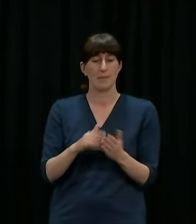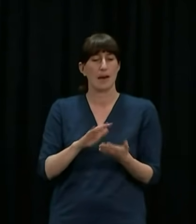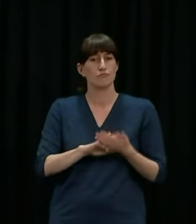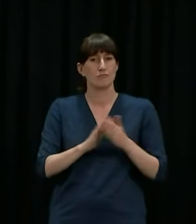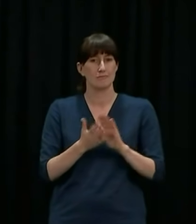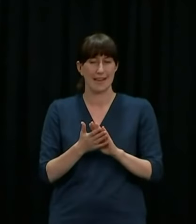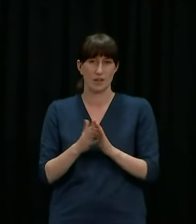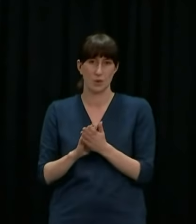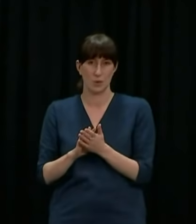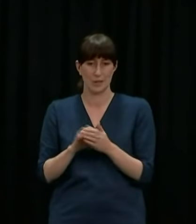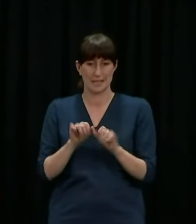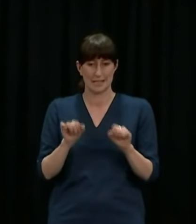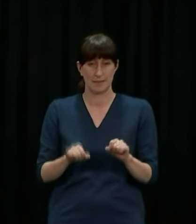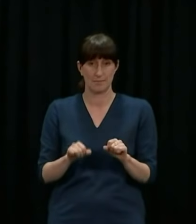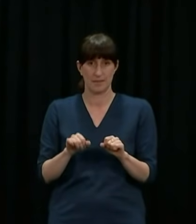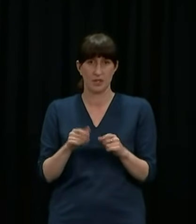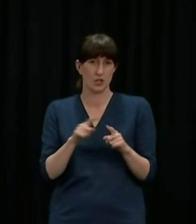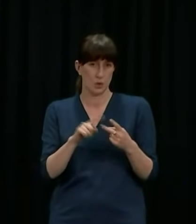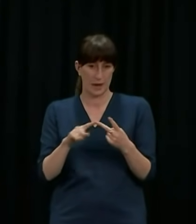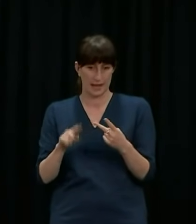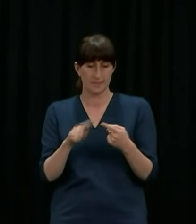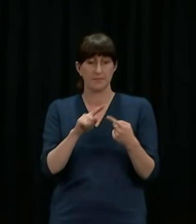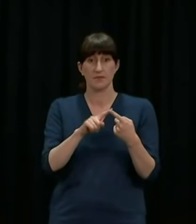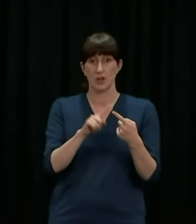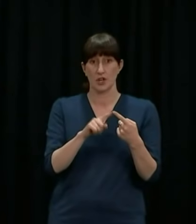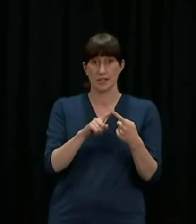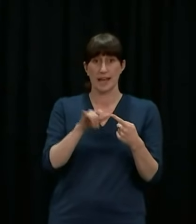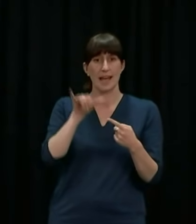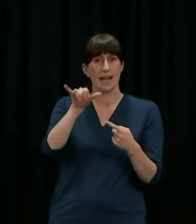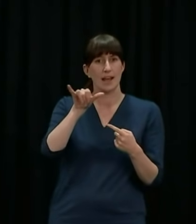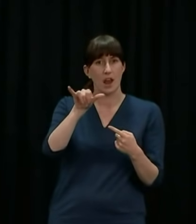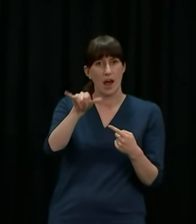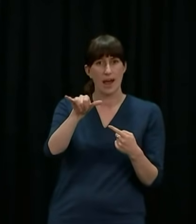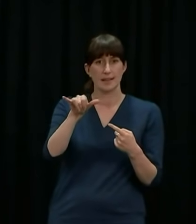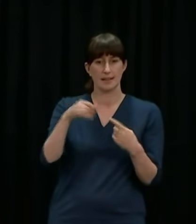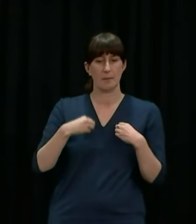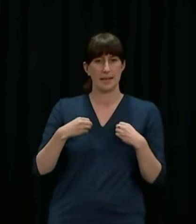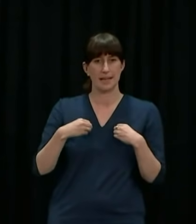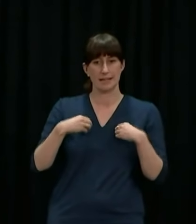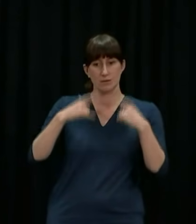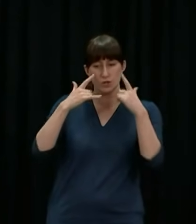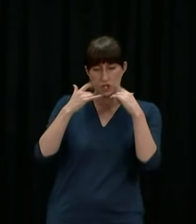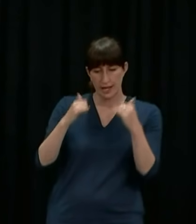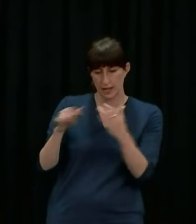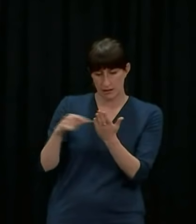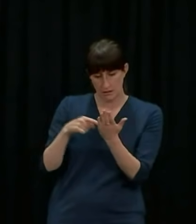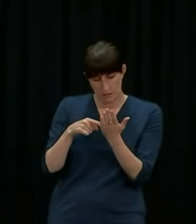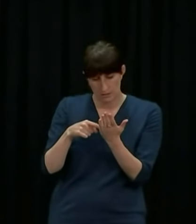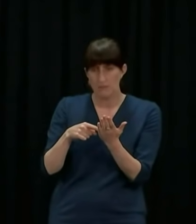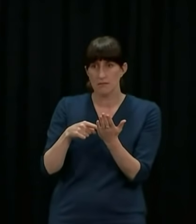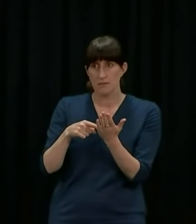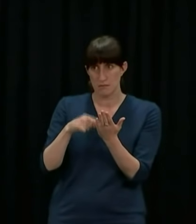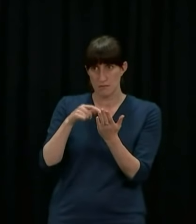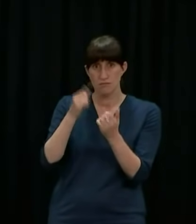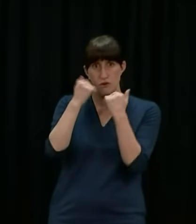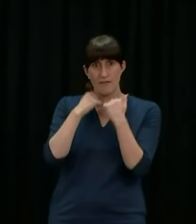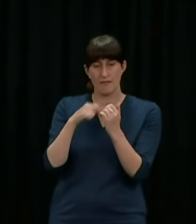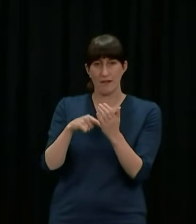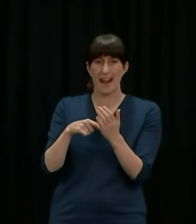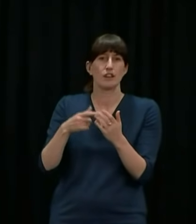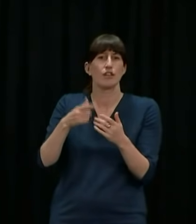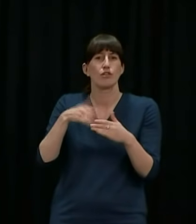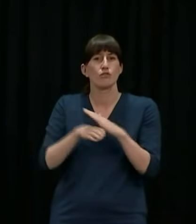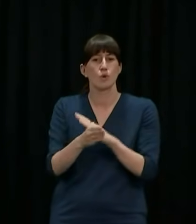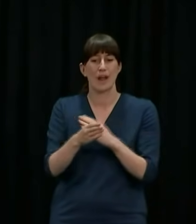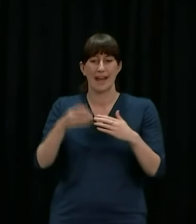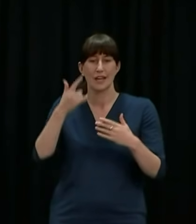is that we are expecting the airlines to do some checking of those records before people check in or during the